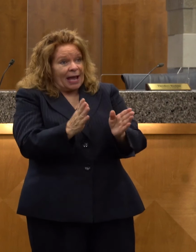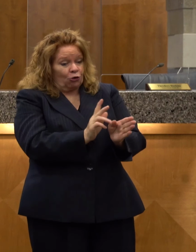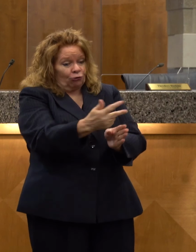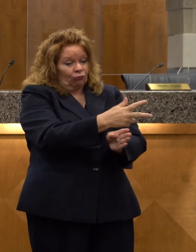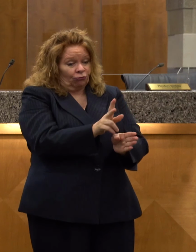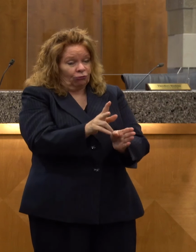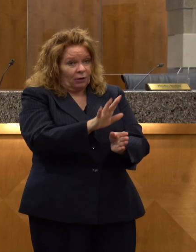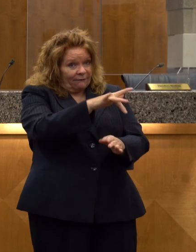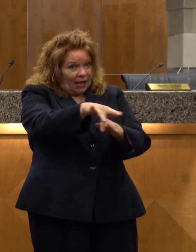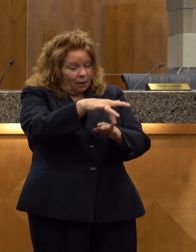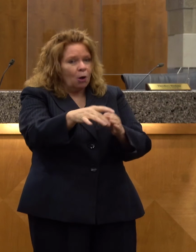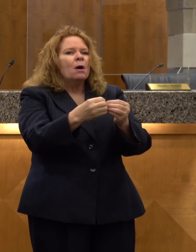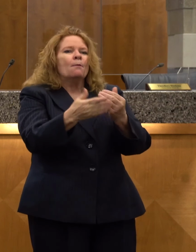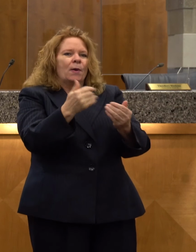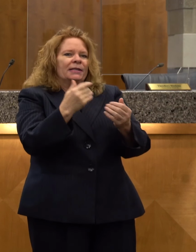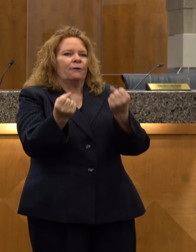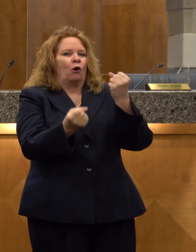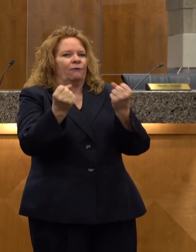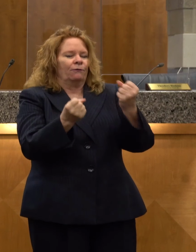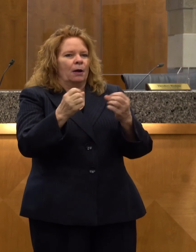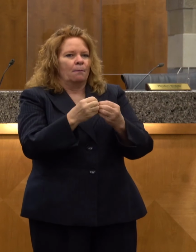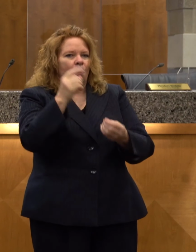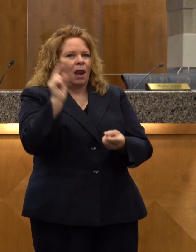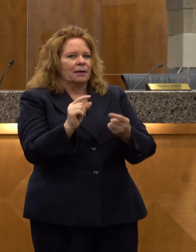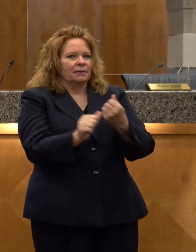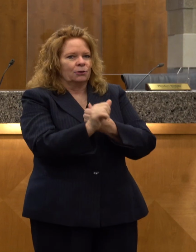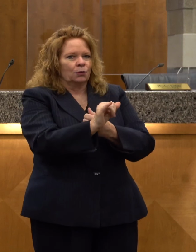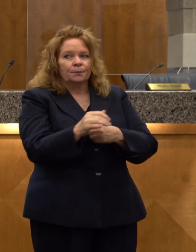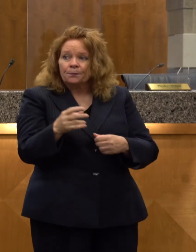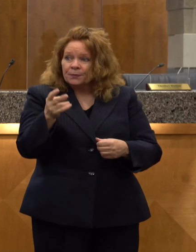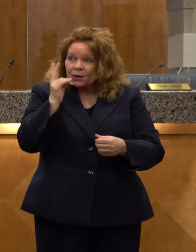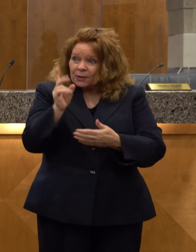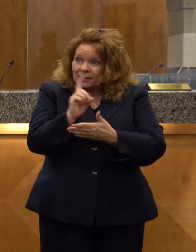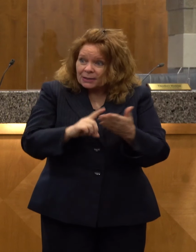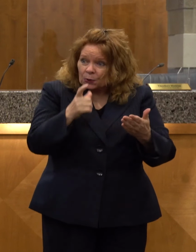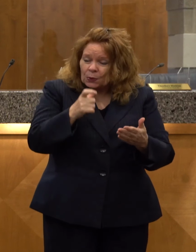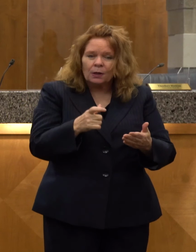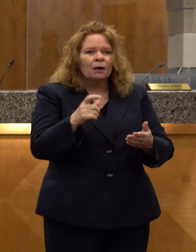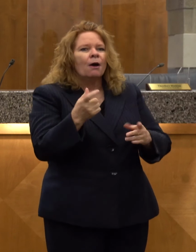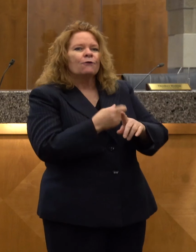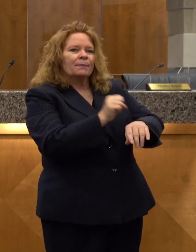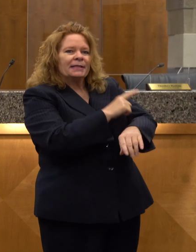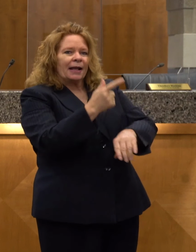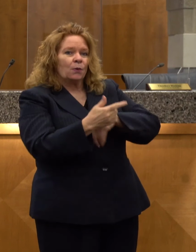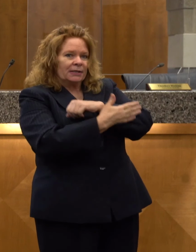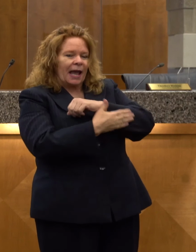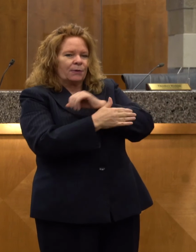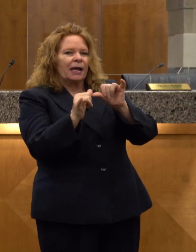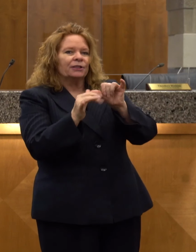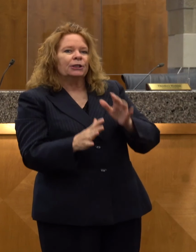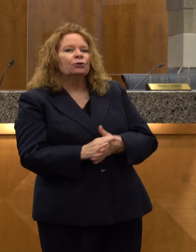much safer design for vehicular traffic as well. And who did this design? Design was done by St. Louis County and its